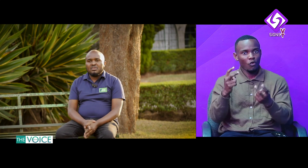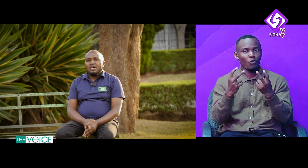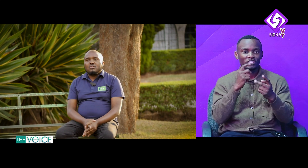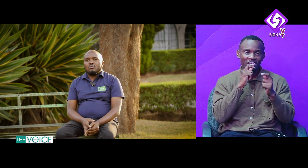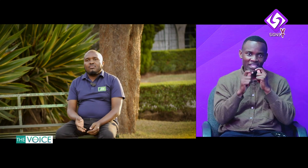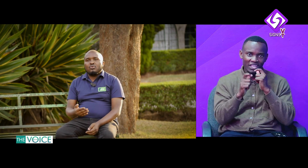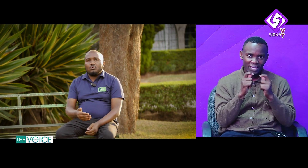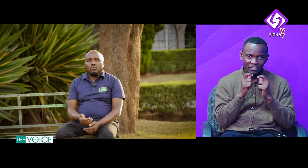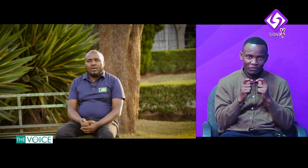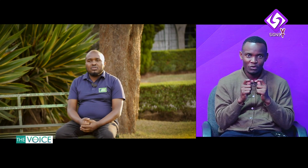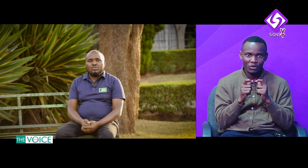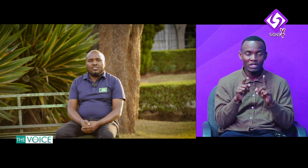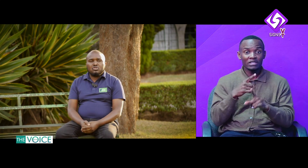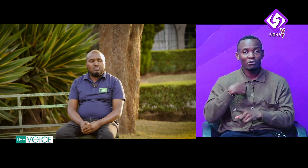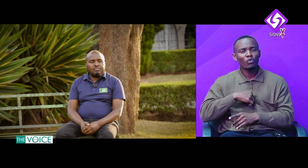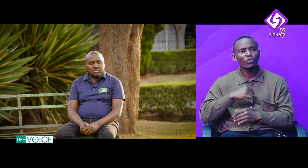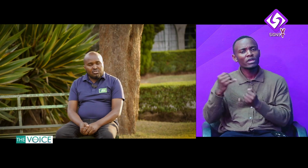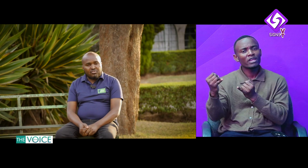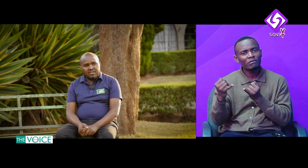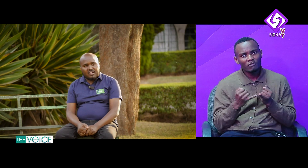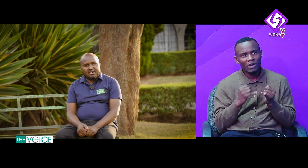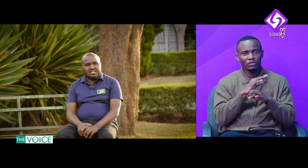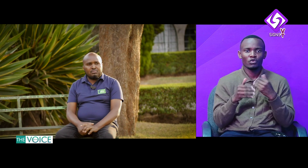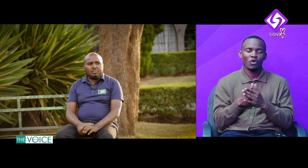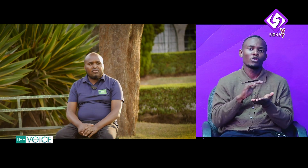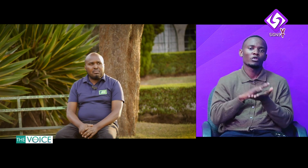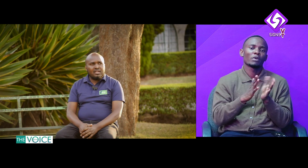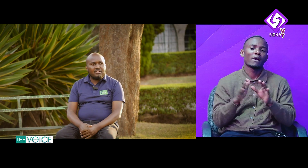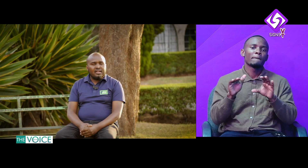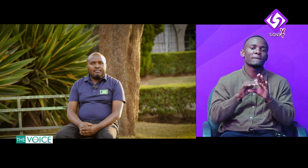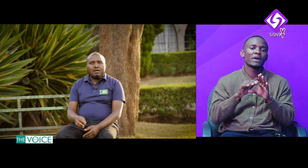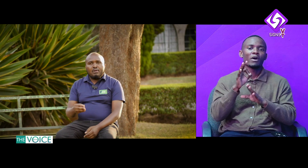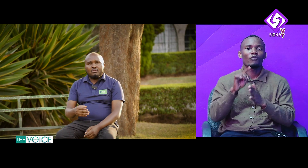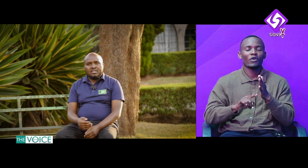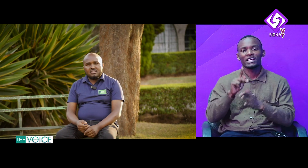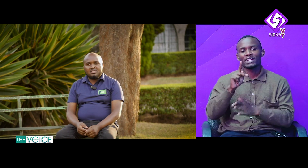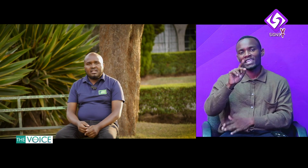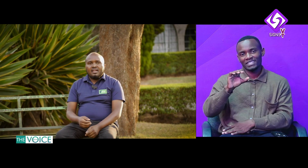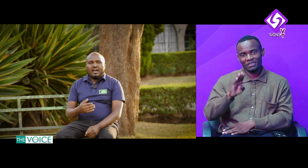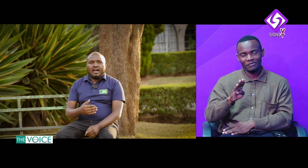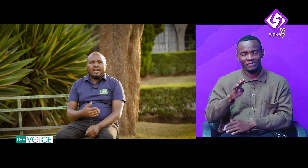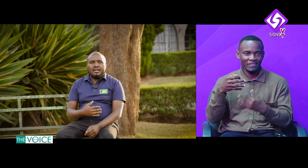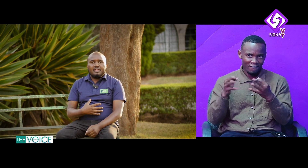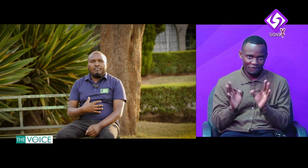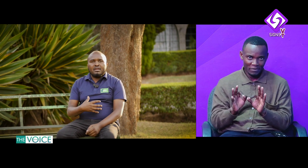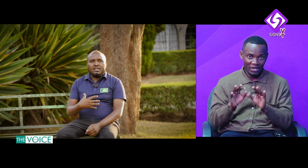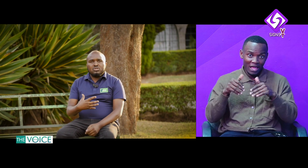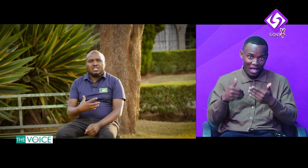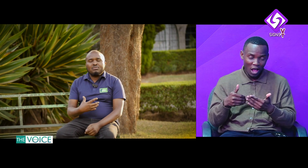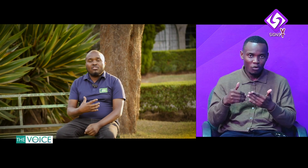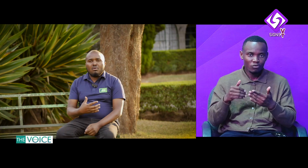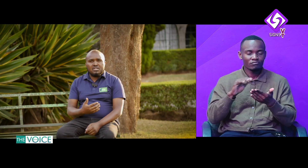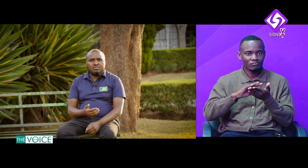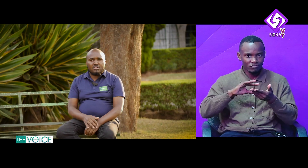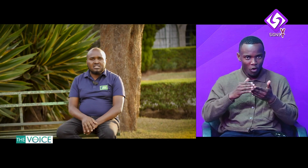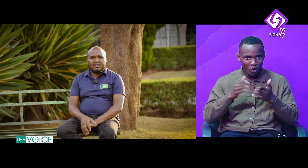interview. If you would like to invite you to be part of KCB Bank family by banking with us and by enjoying